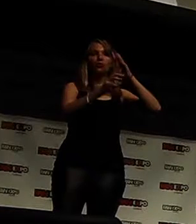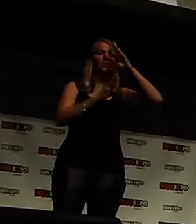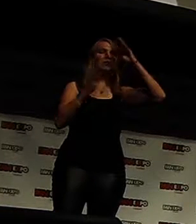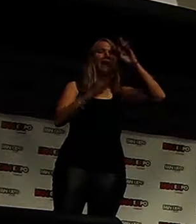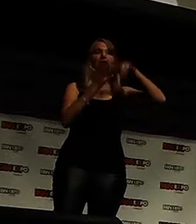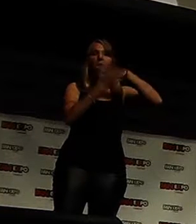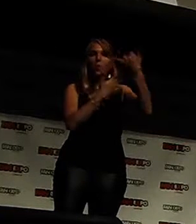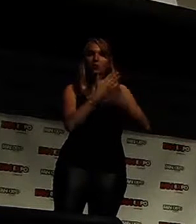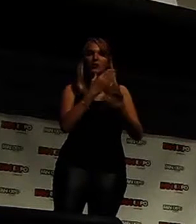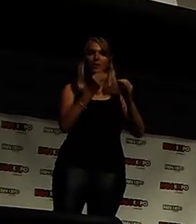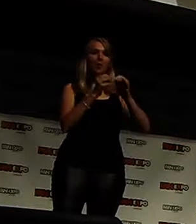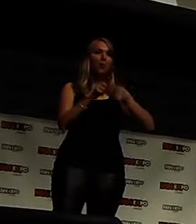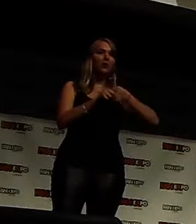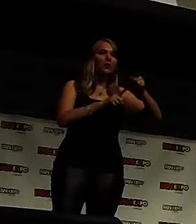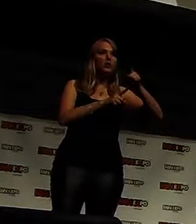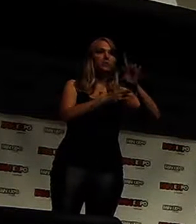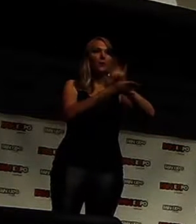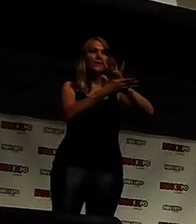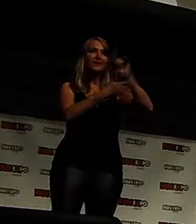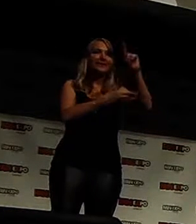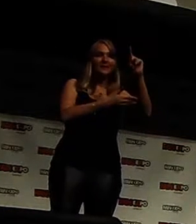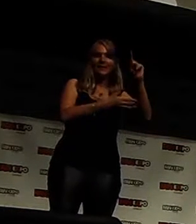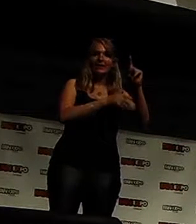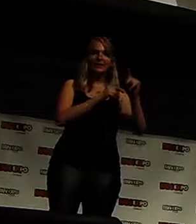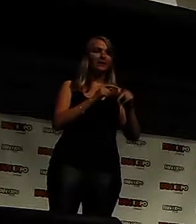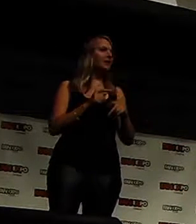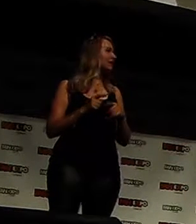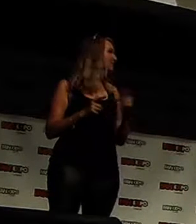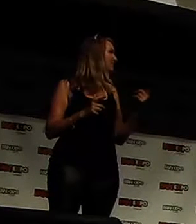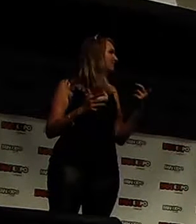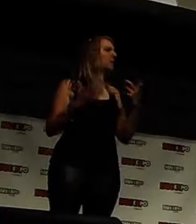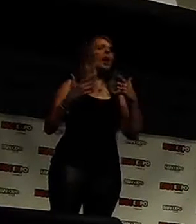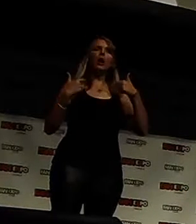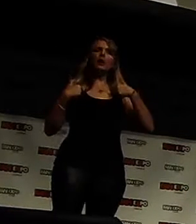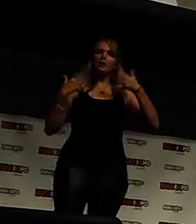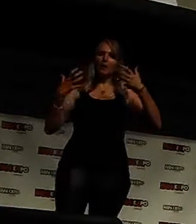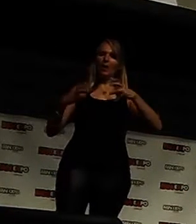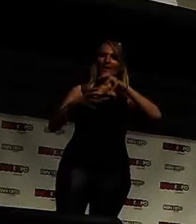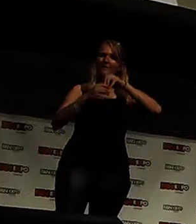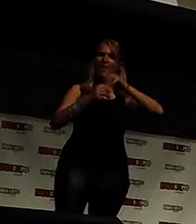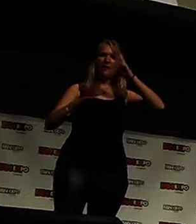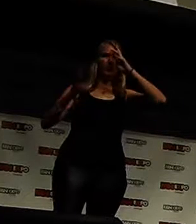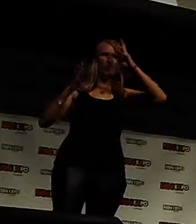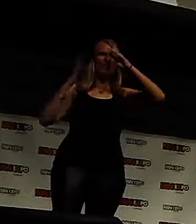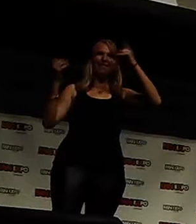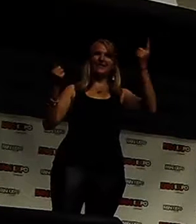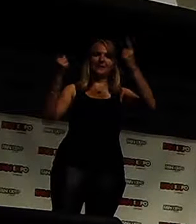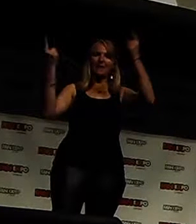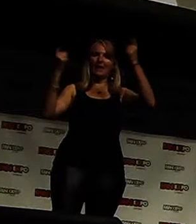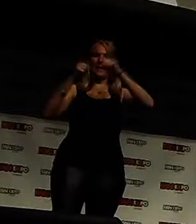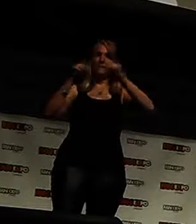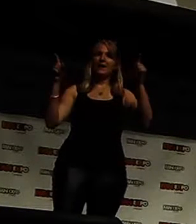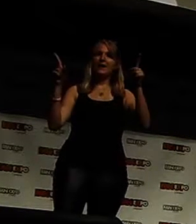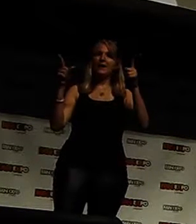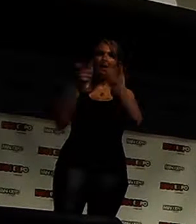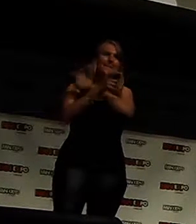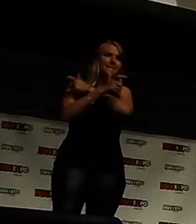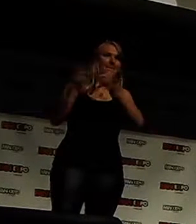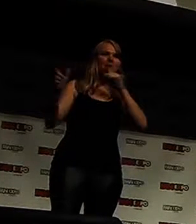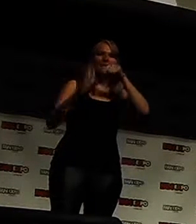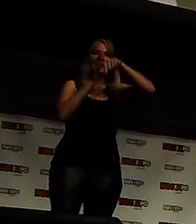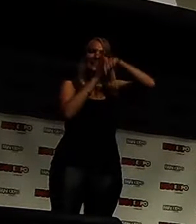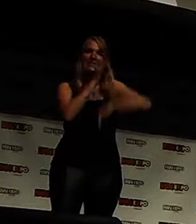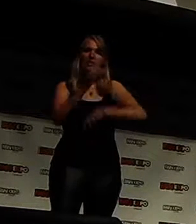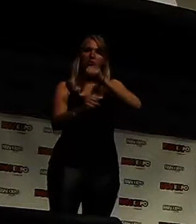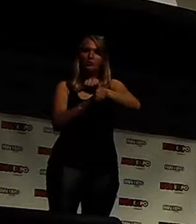opportunities? I think just always being creative in some sense, but I mean, I think it's whenever you finish a big intense job, you kind of